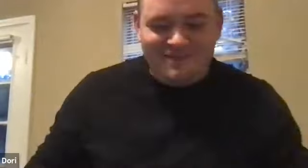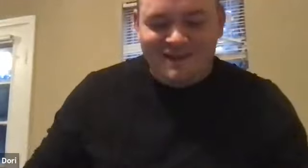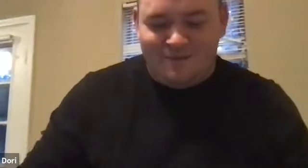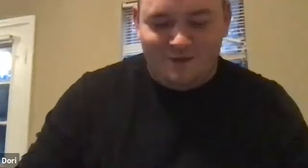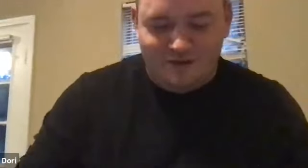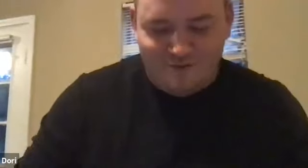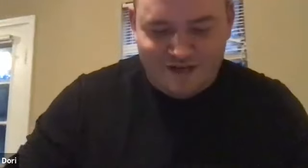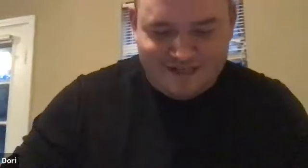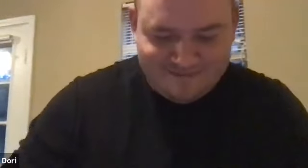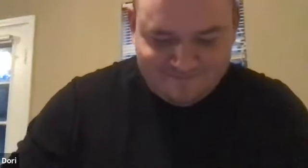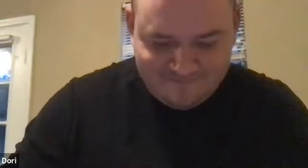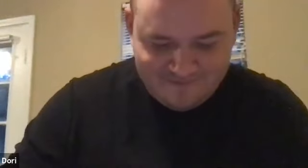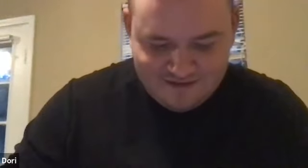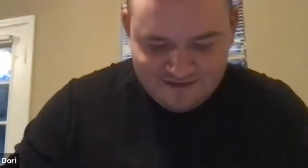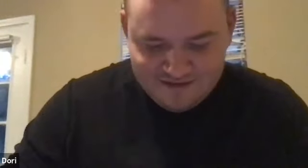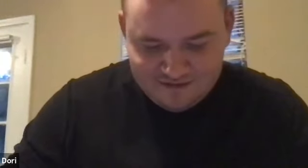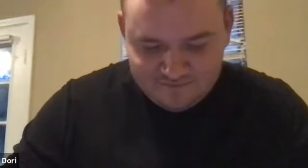I'll be Dory for you.